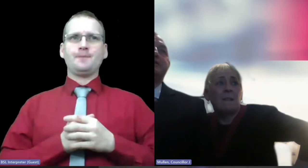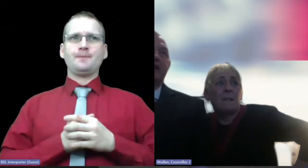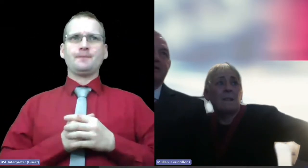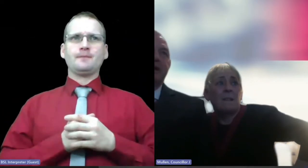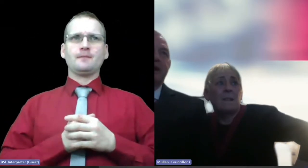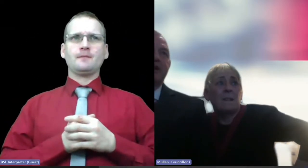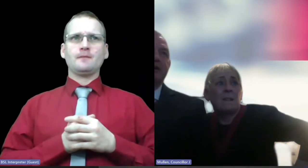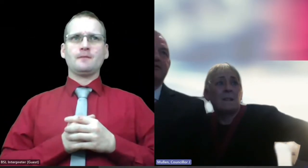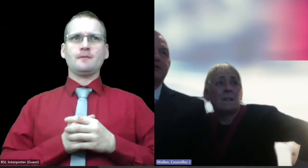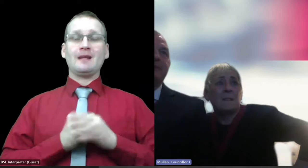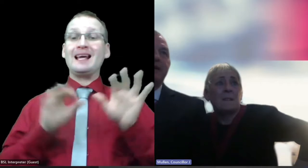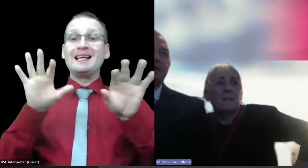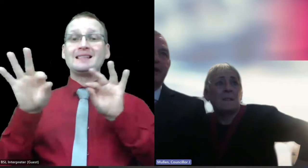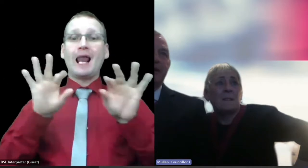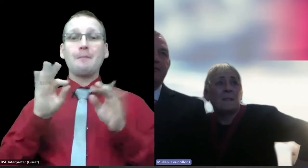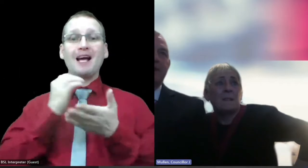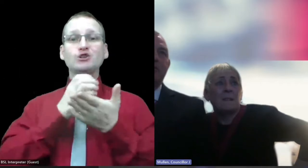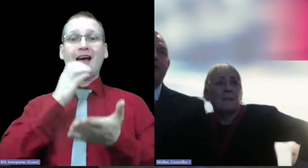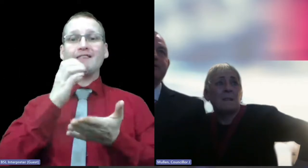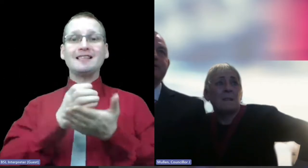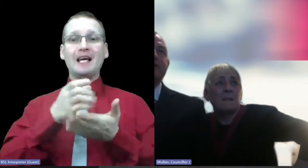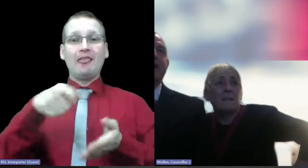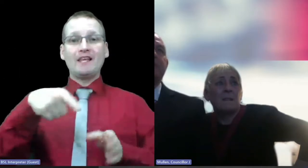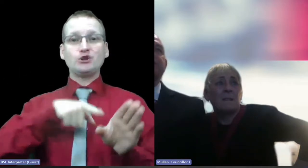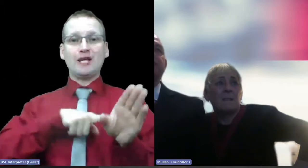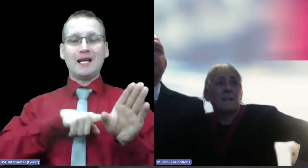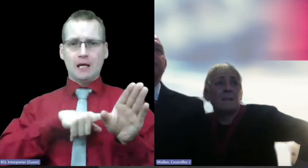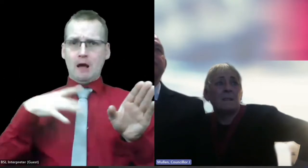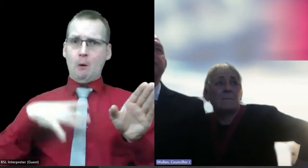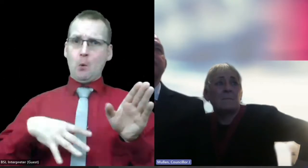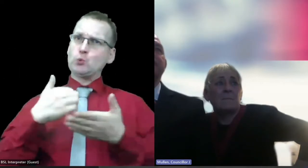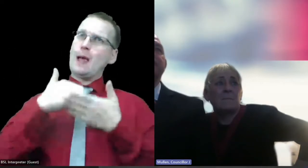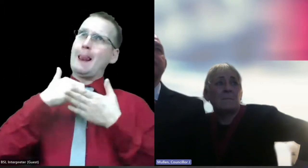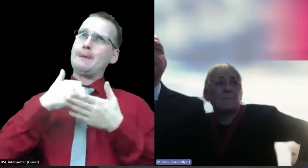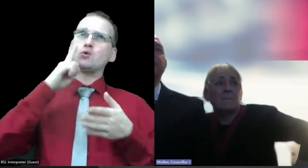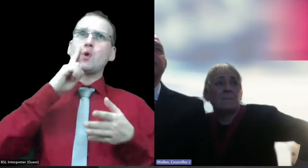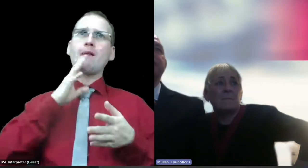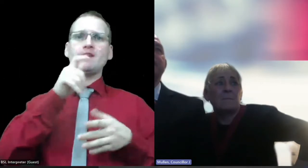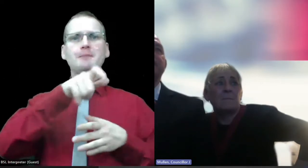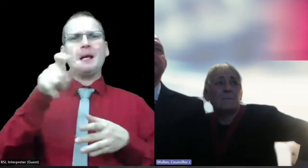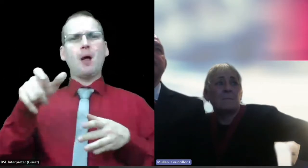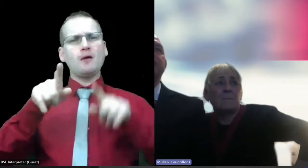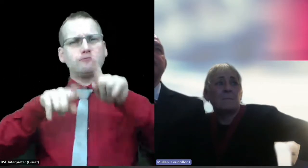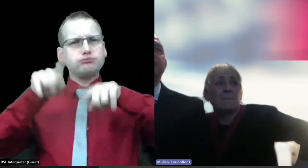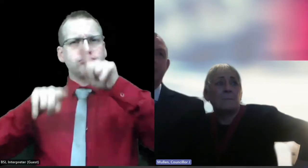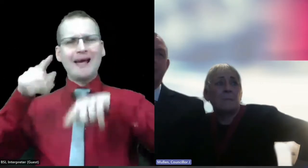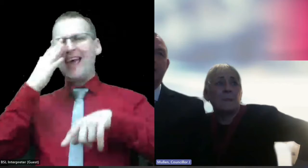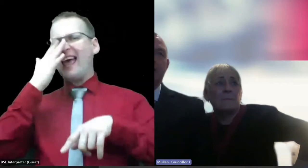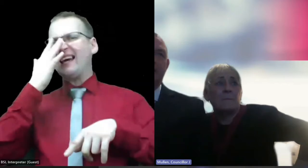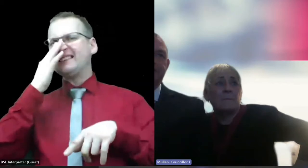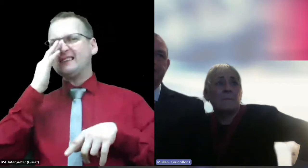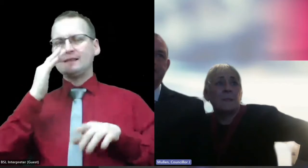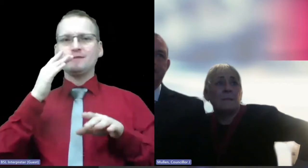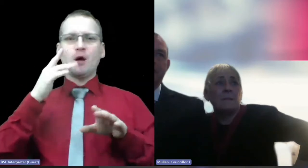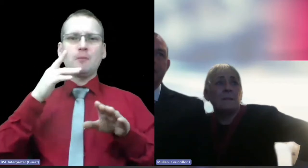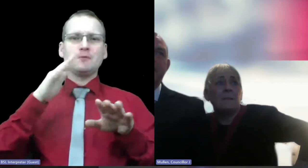In selecting my charity for this mayoral year, I wanted to help out Salfordians of all ages, from children to the